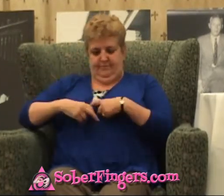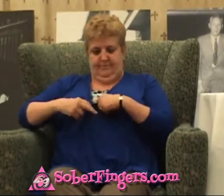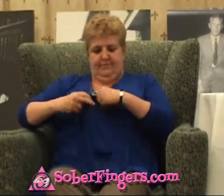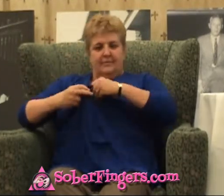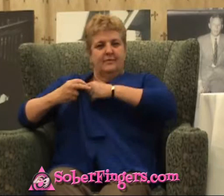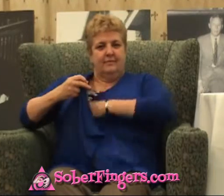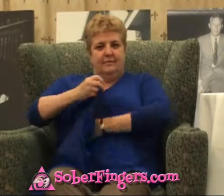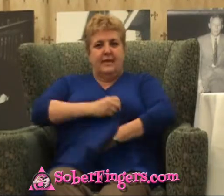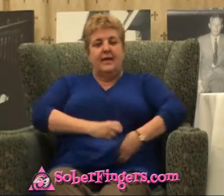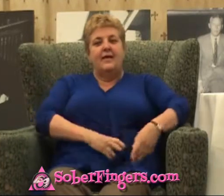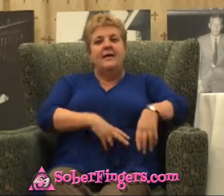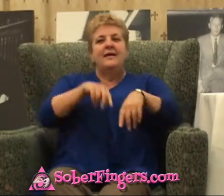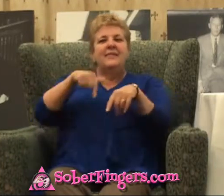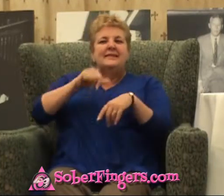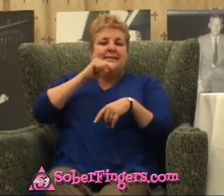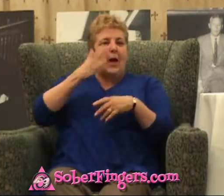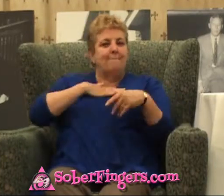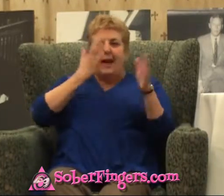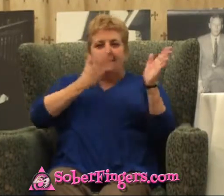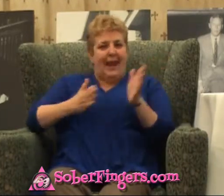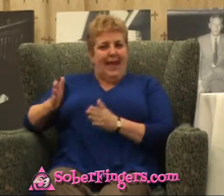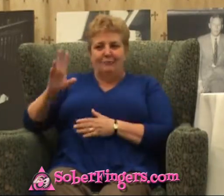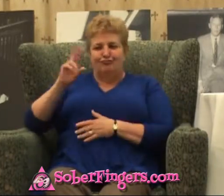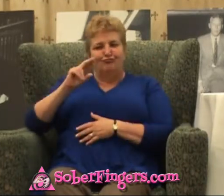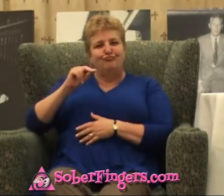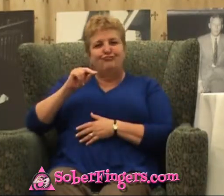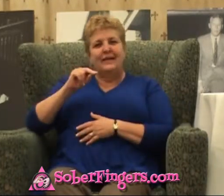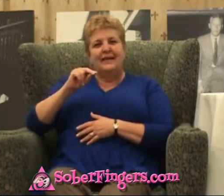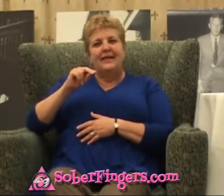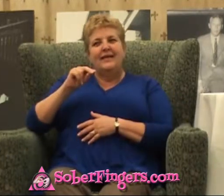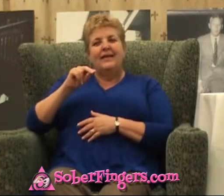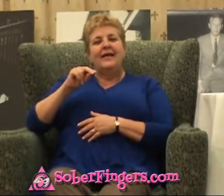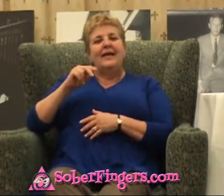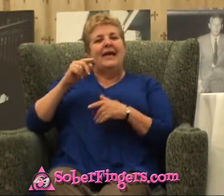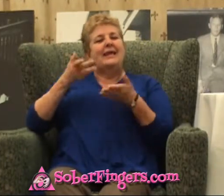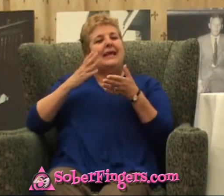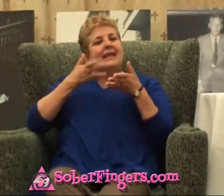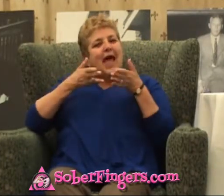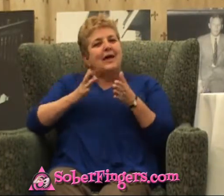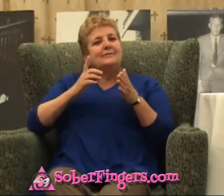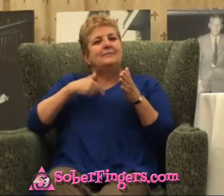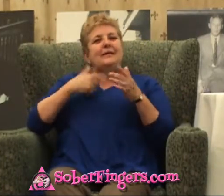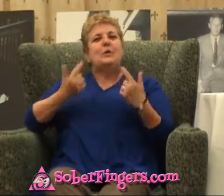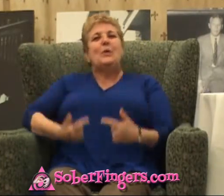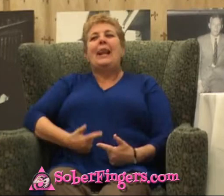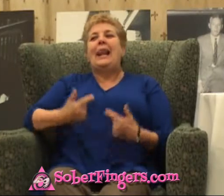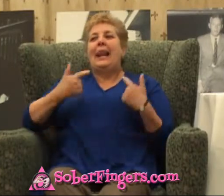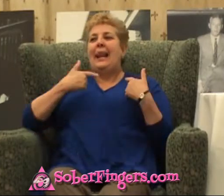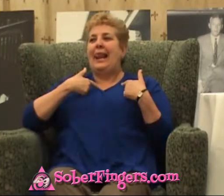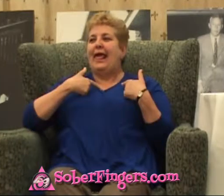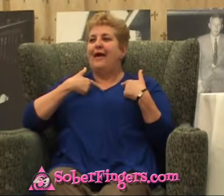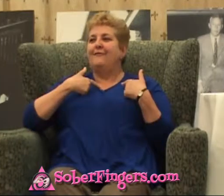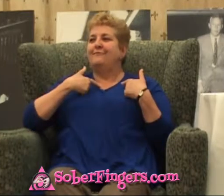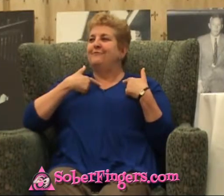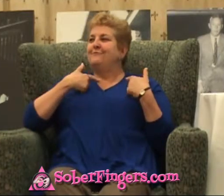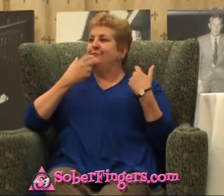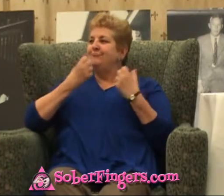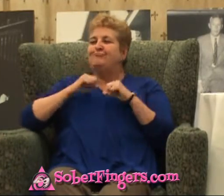by a power greater than me. It also allows me to try and live in a space that I want to live today. And that is a space of a woman of